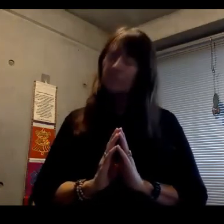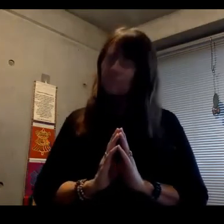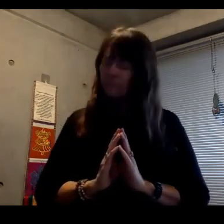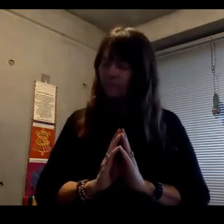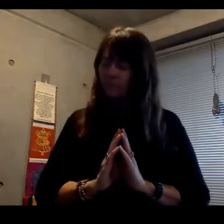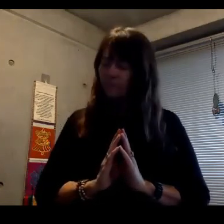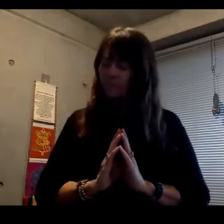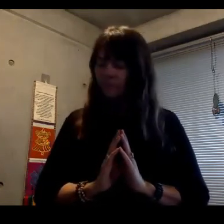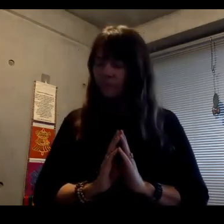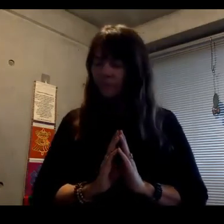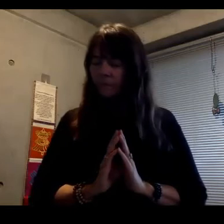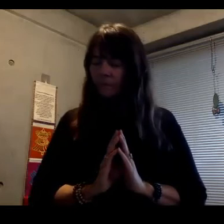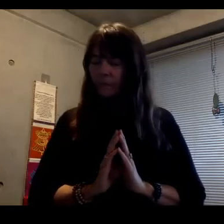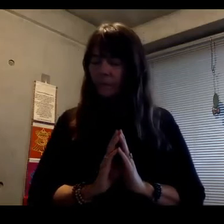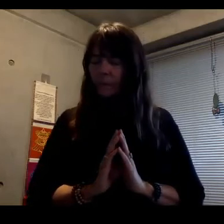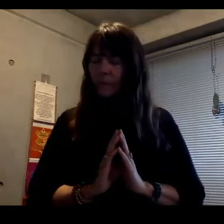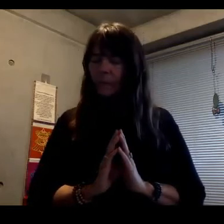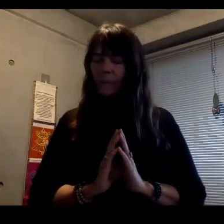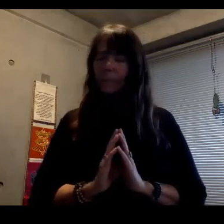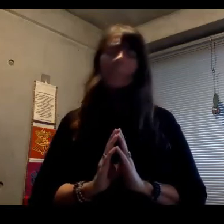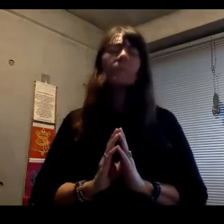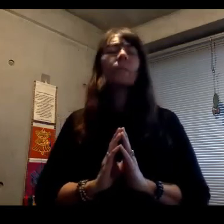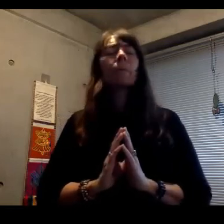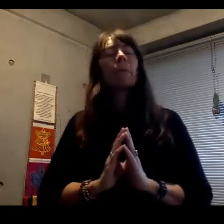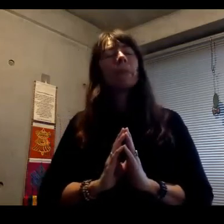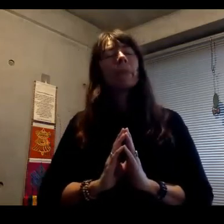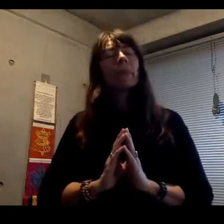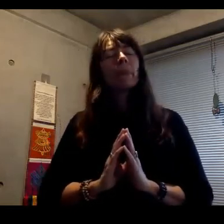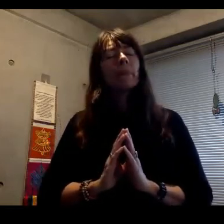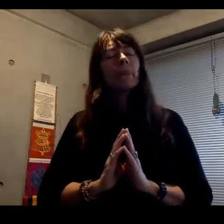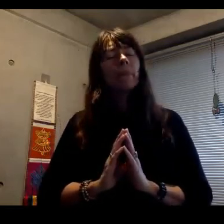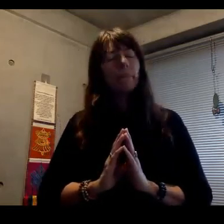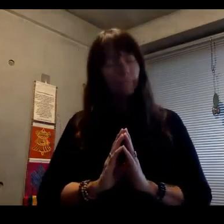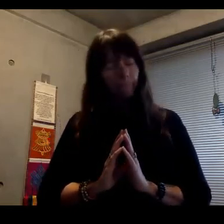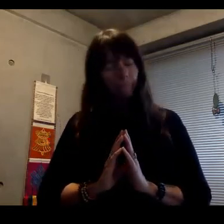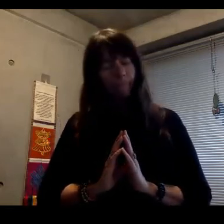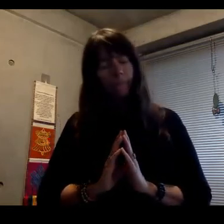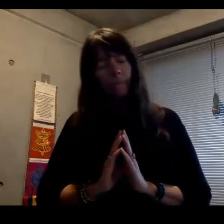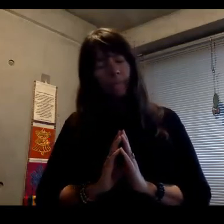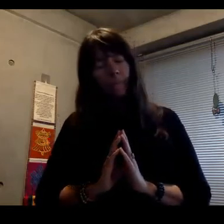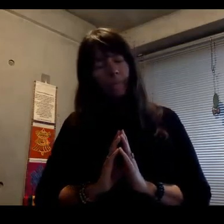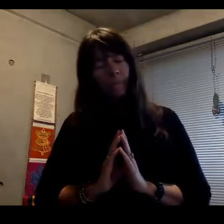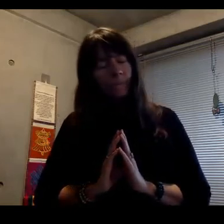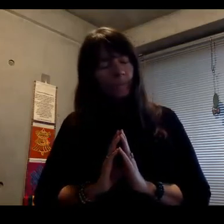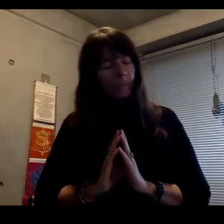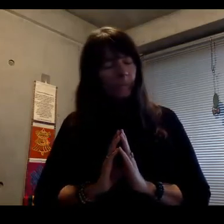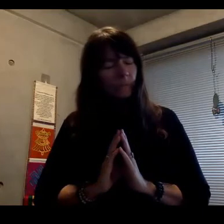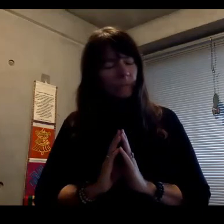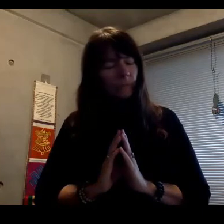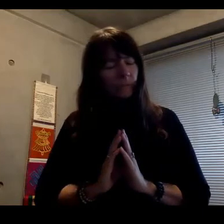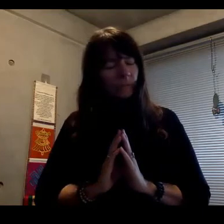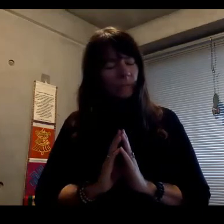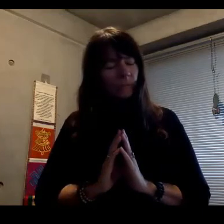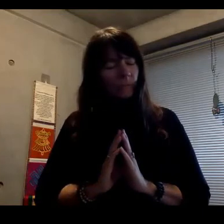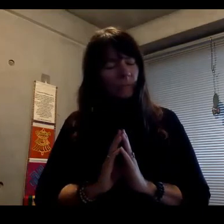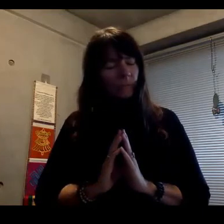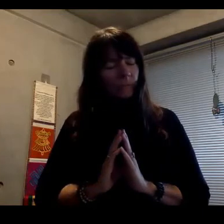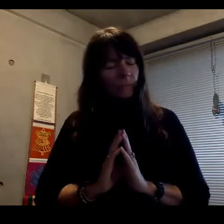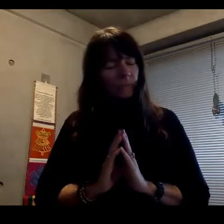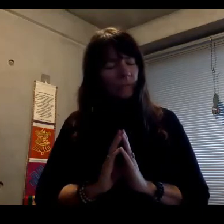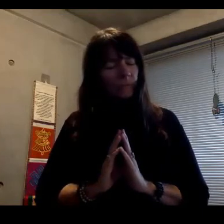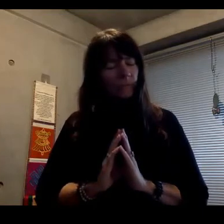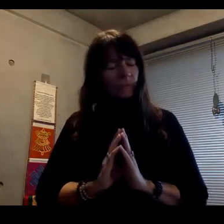mean women have literally been property not that long ago, and I guess